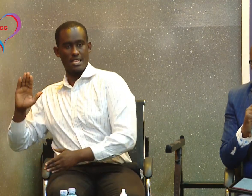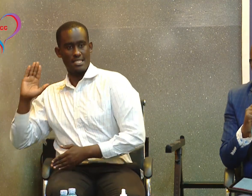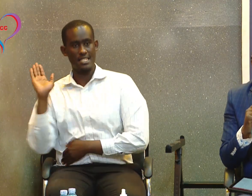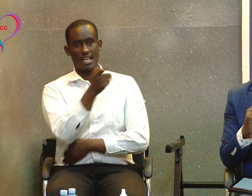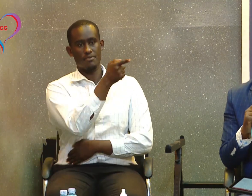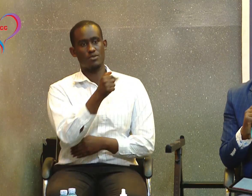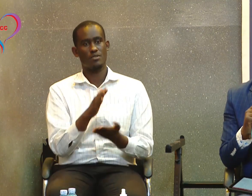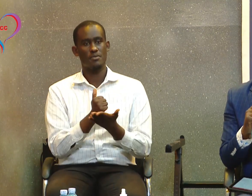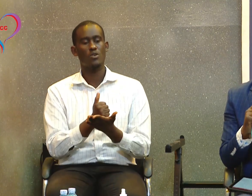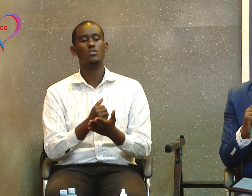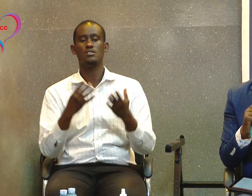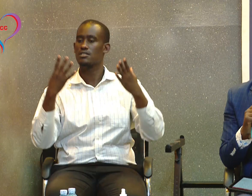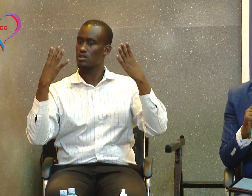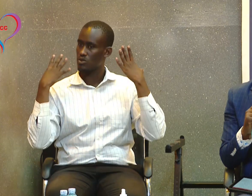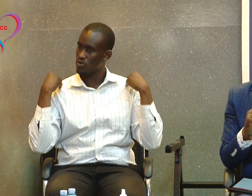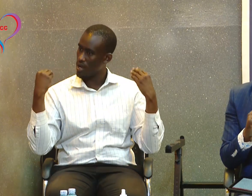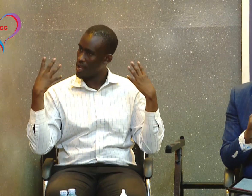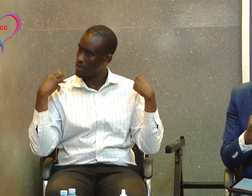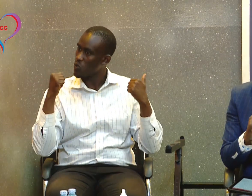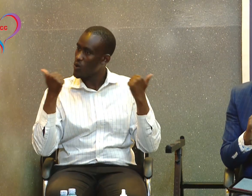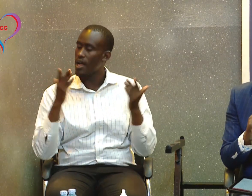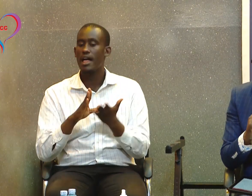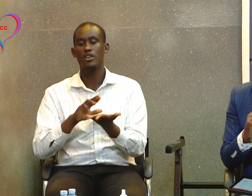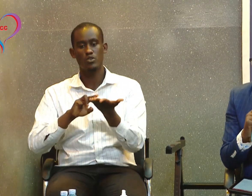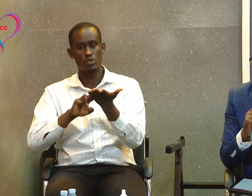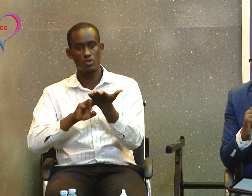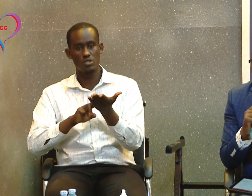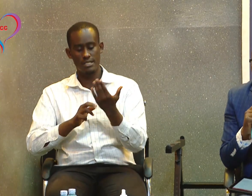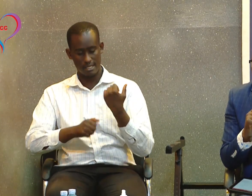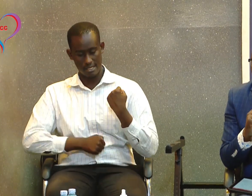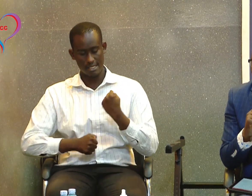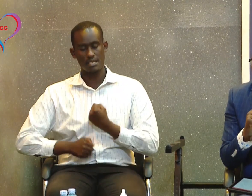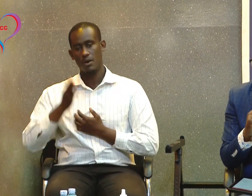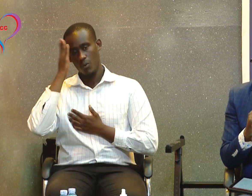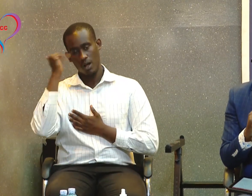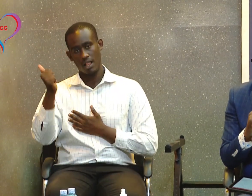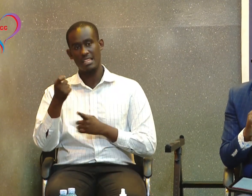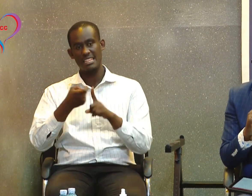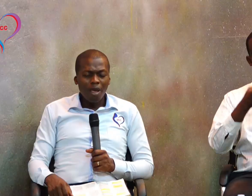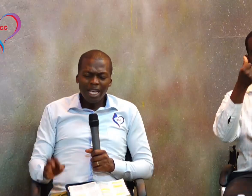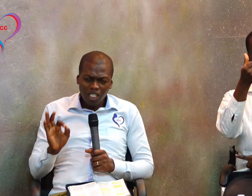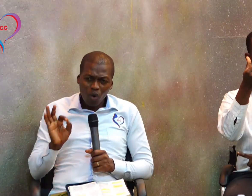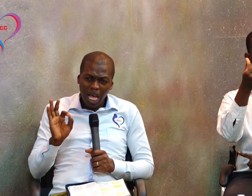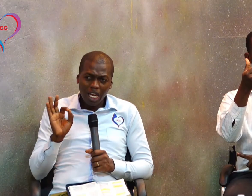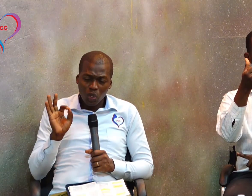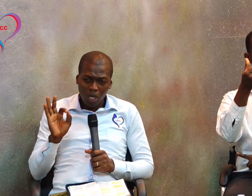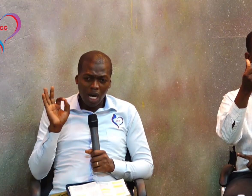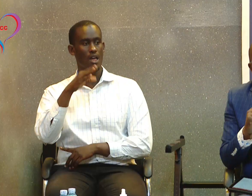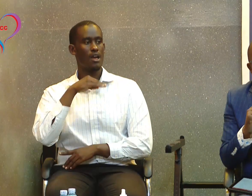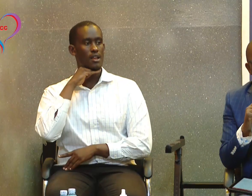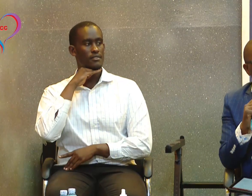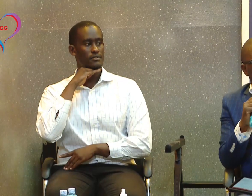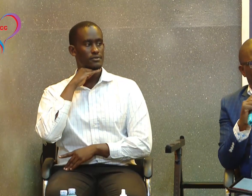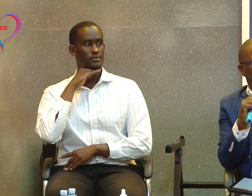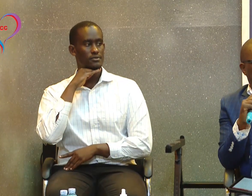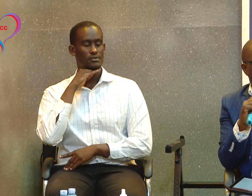you because he's trained. He knows the use of the gun. Just 6 months.